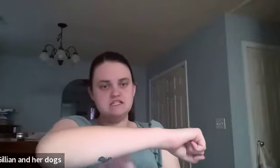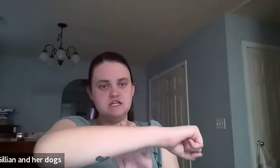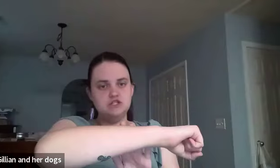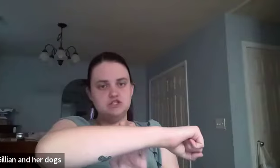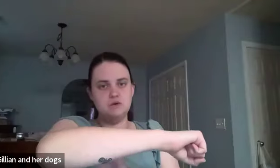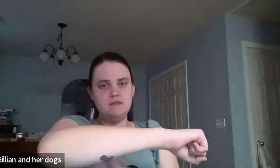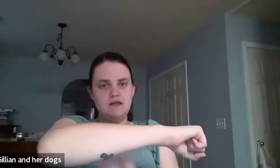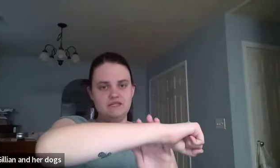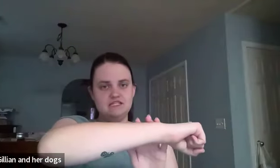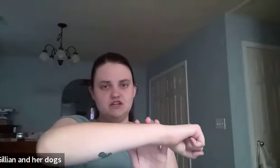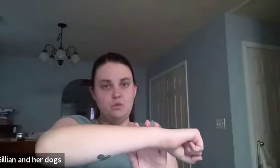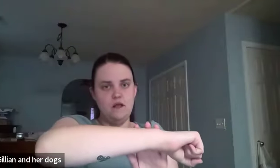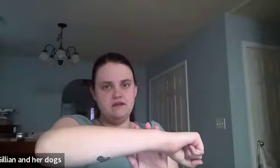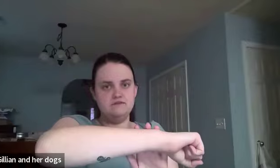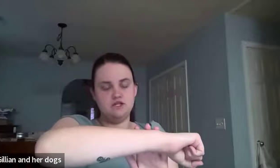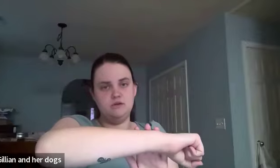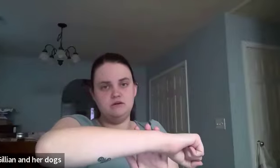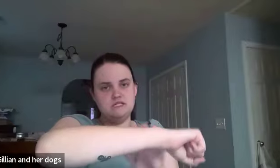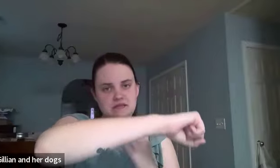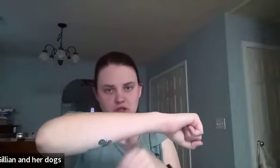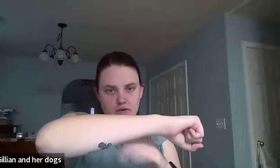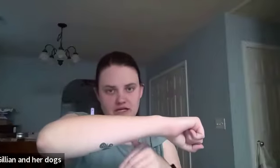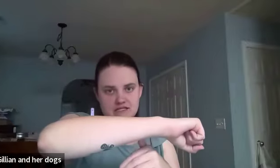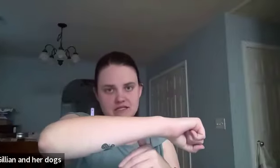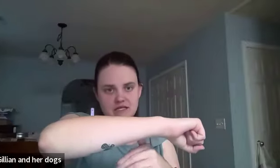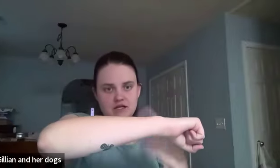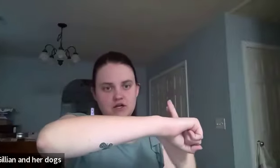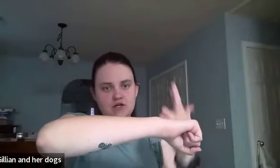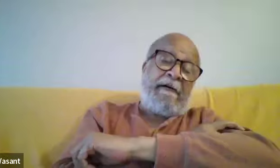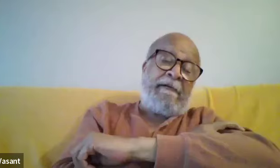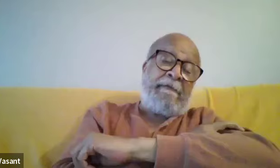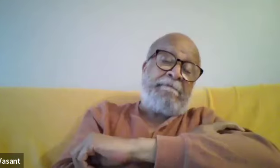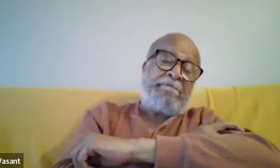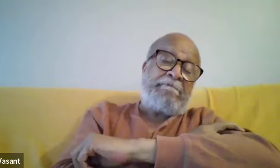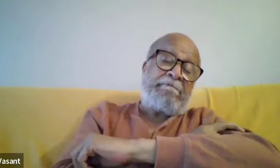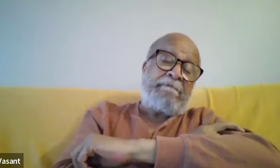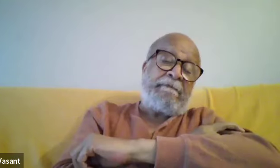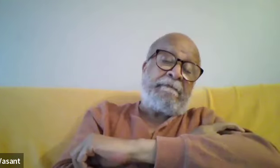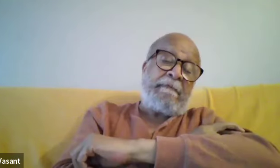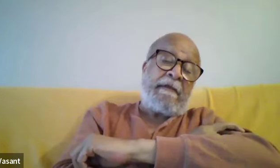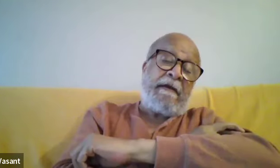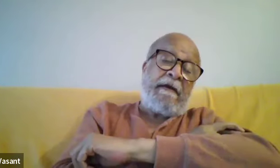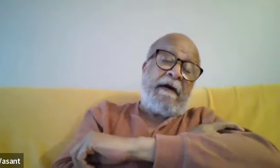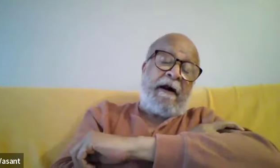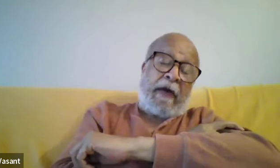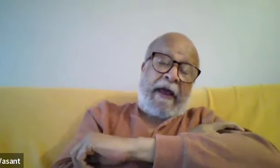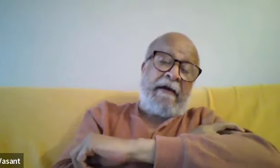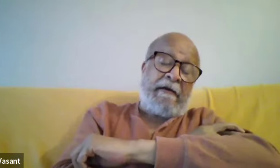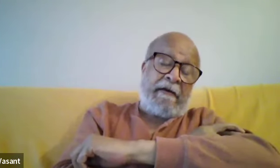is it showing like this is like the waves, like we don't see below it easily. Uh-huh. So it's like we don't always see when it pops up. Okay.